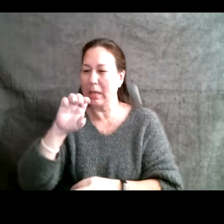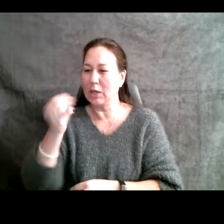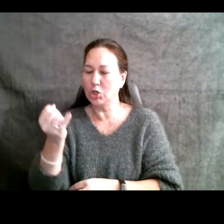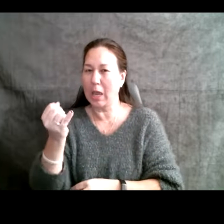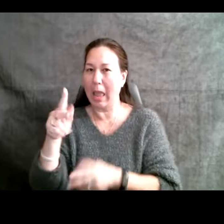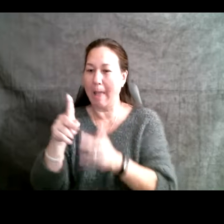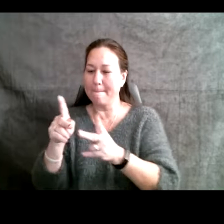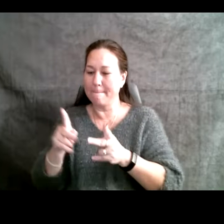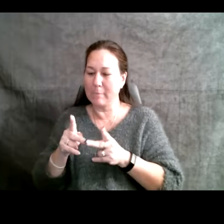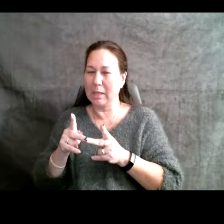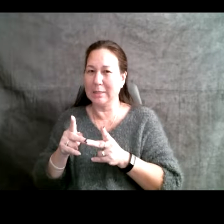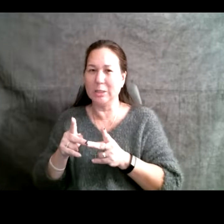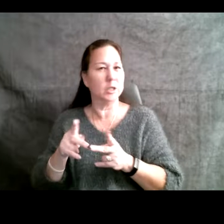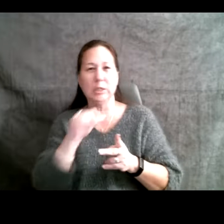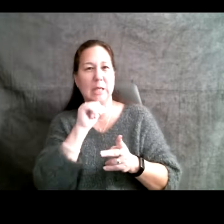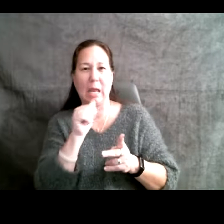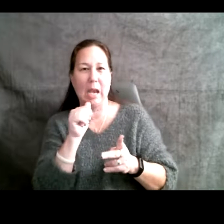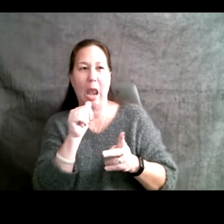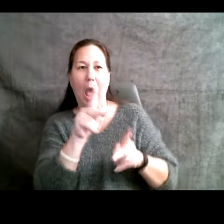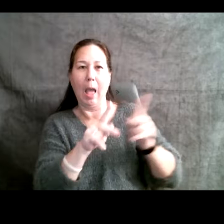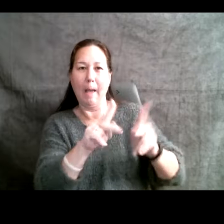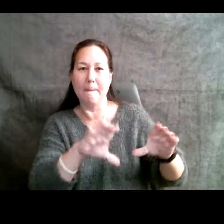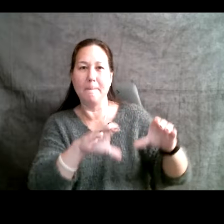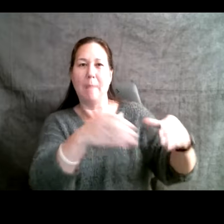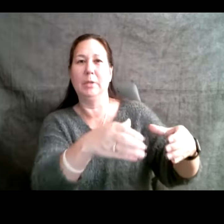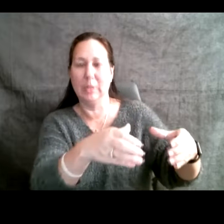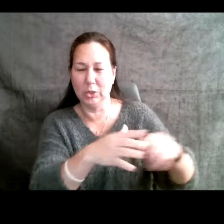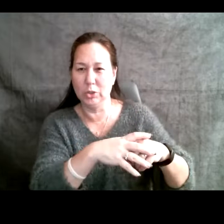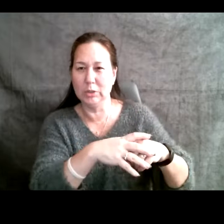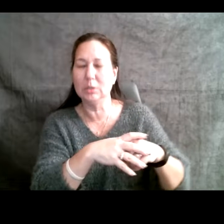EJ populations in a way, and it was designed